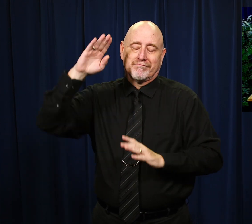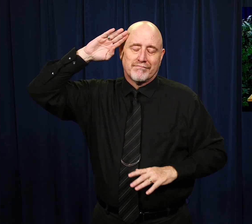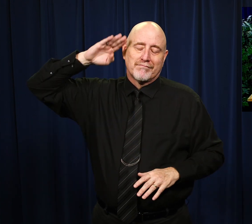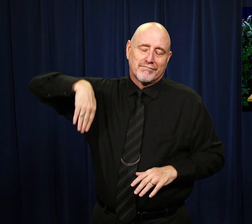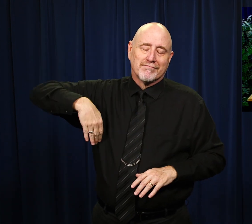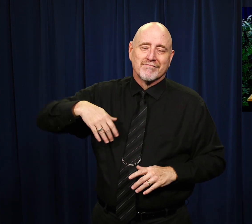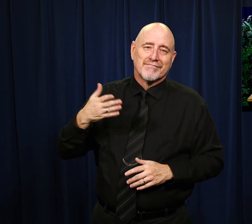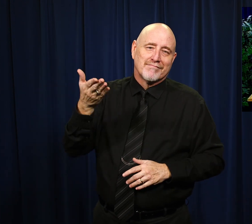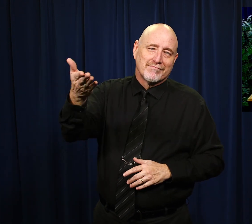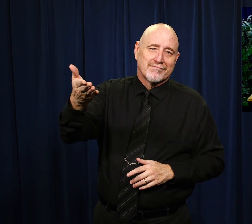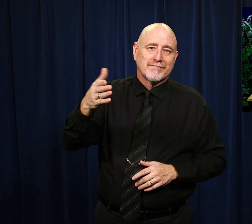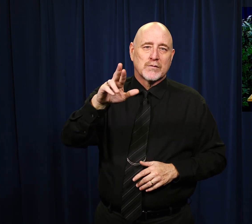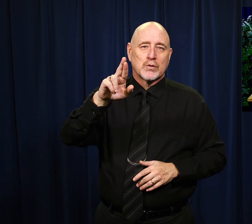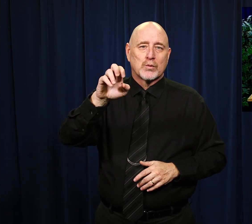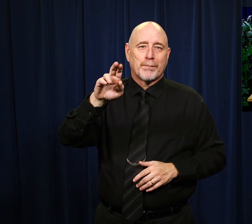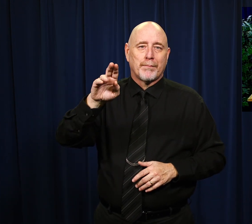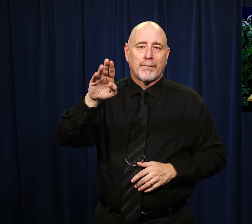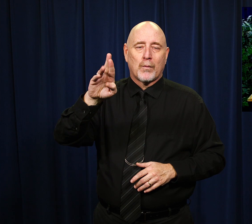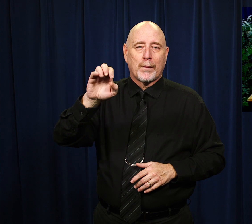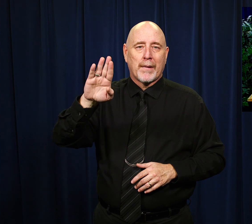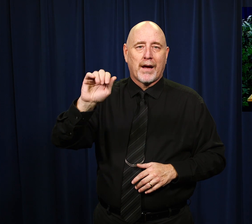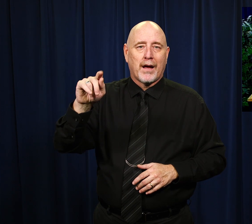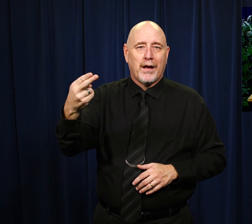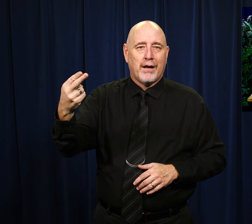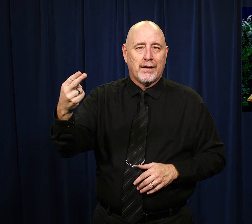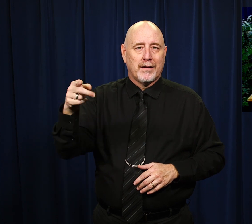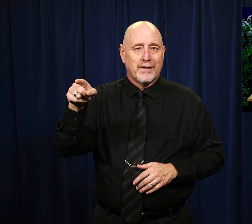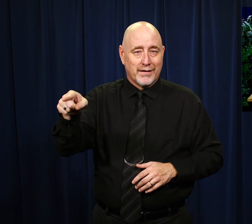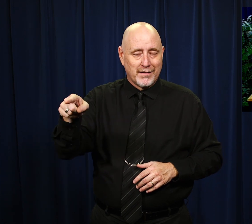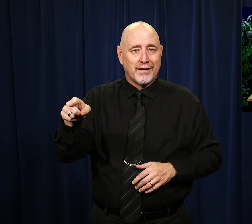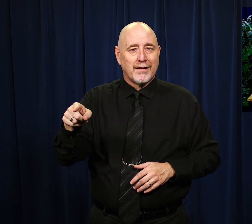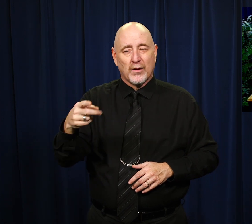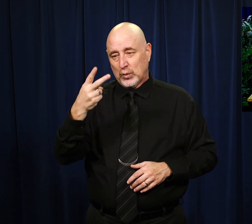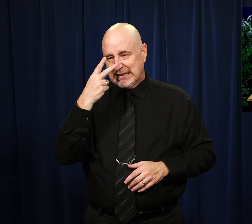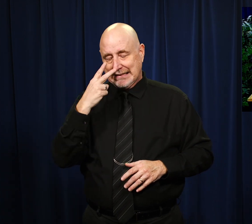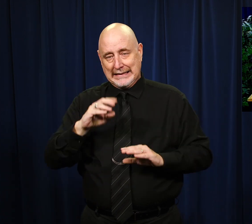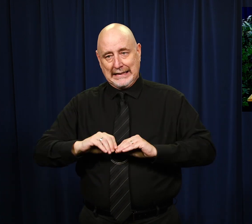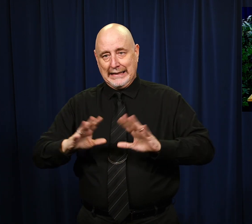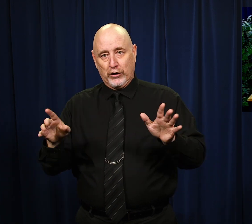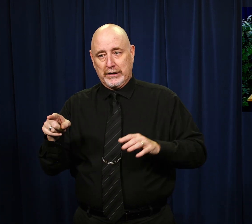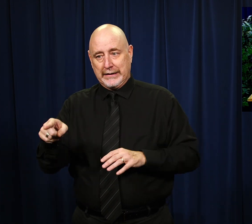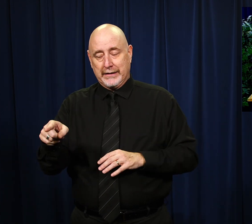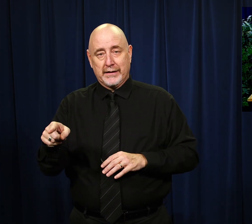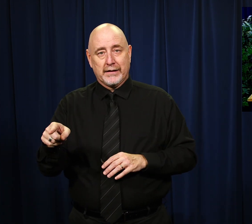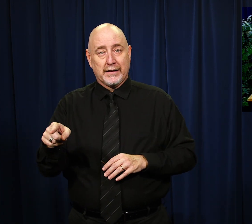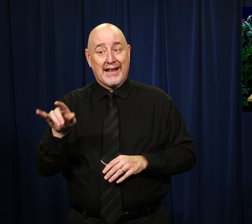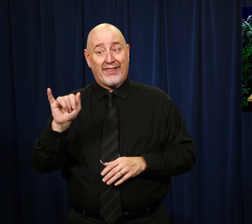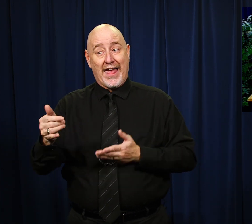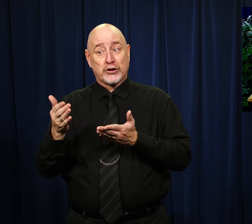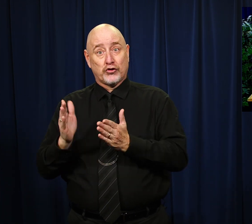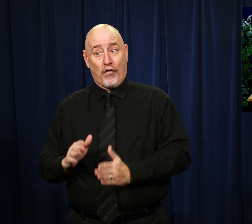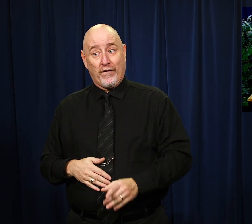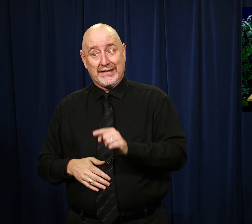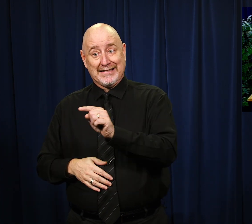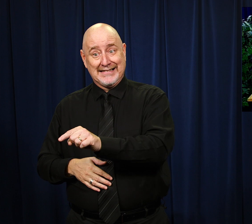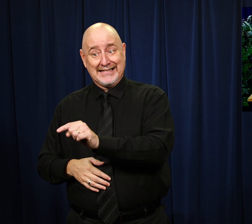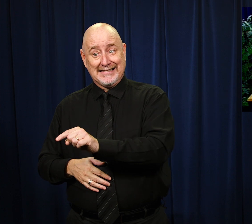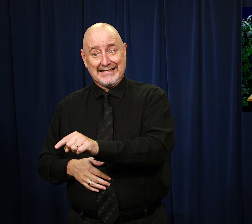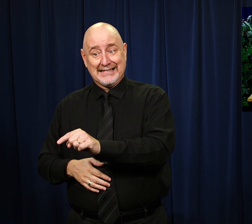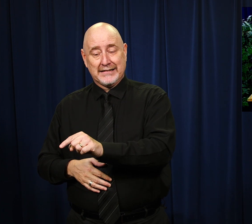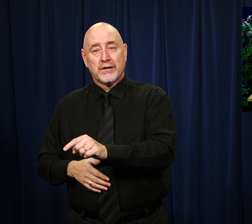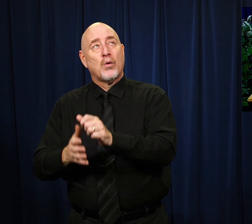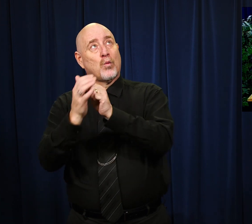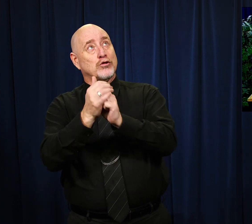already. It is Rebekah. And we see very clearly that this servant is